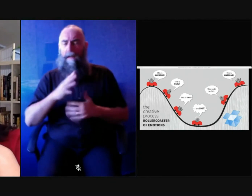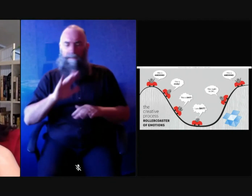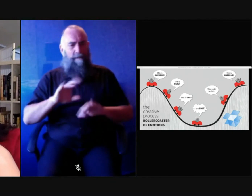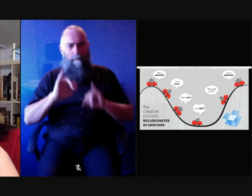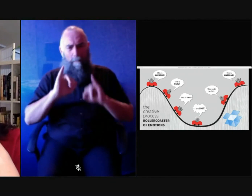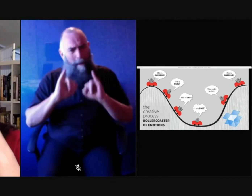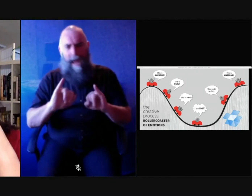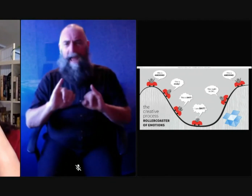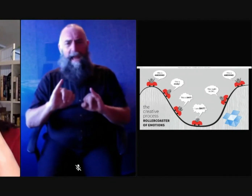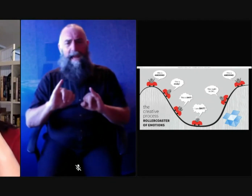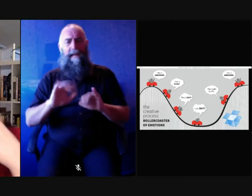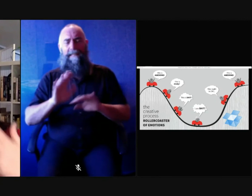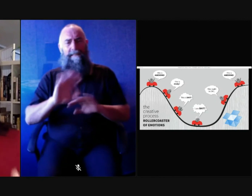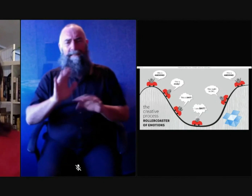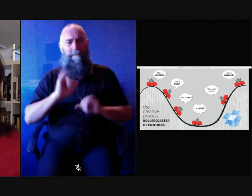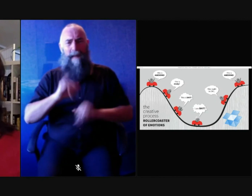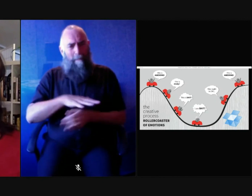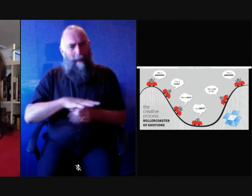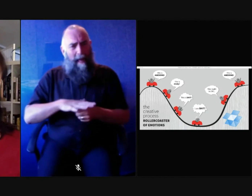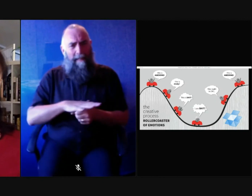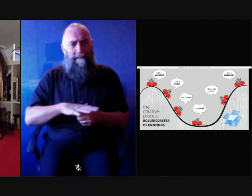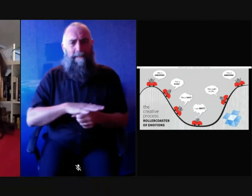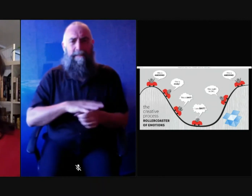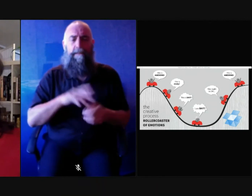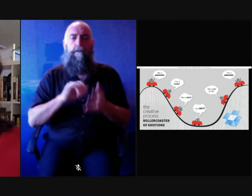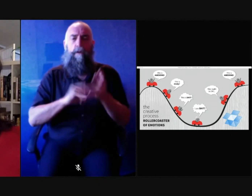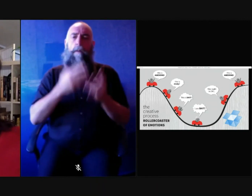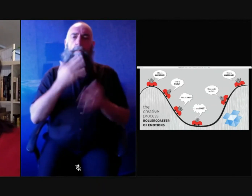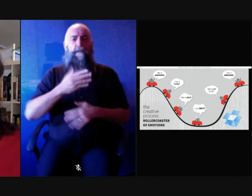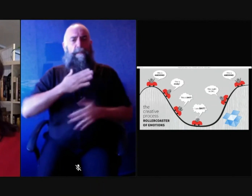in there, but make sure you're hanging in there with some